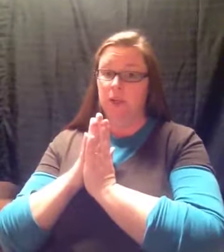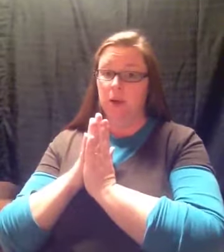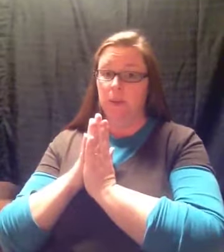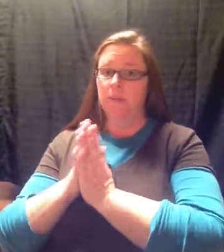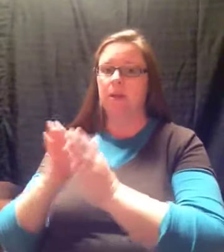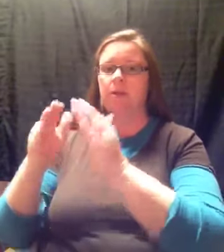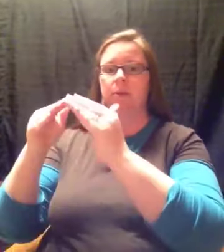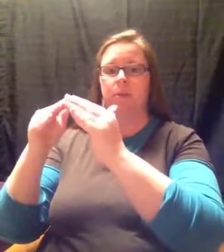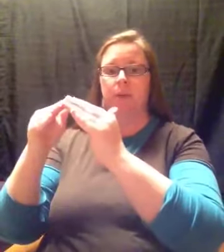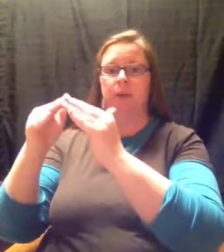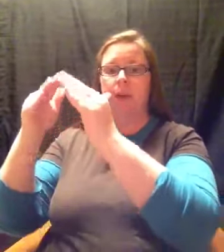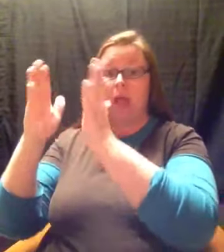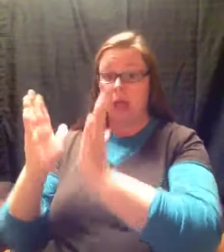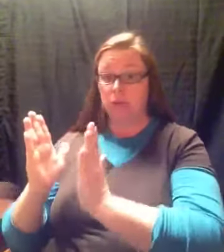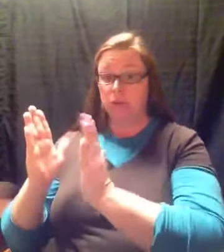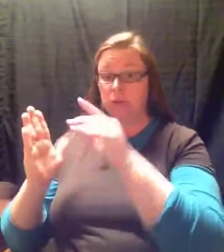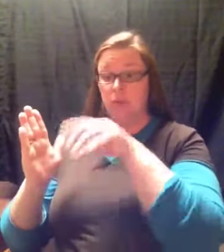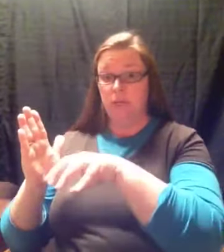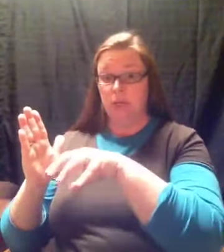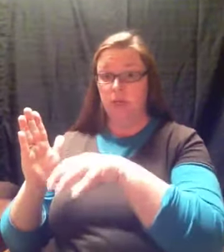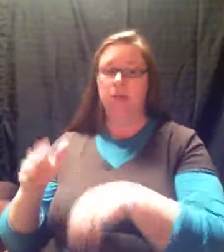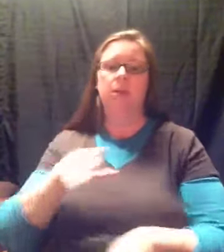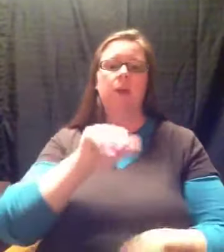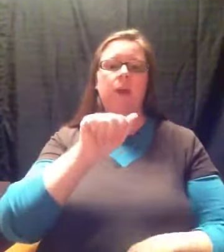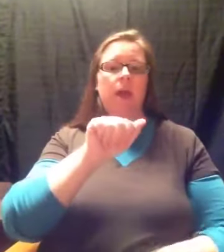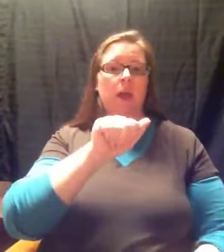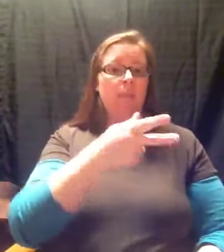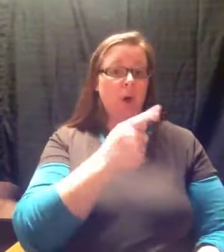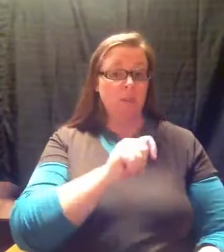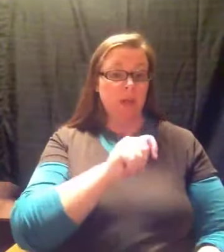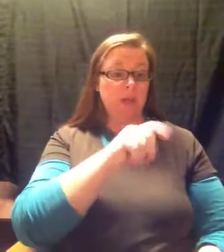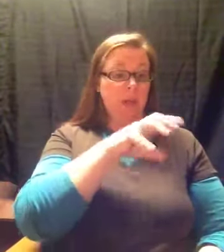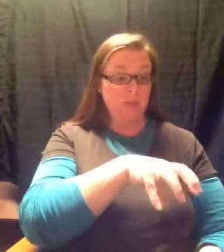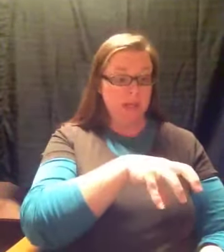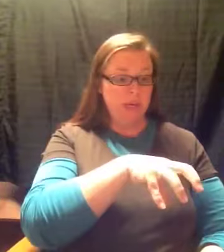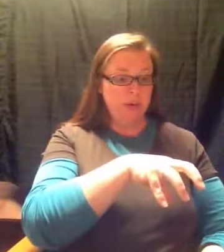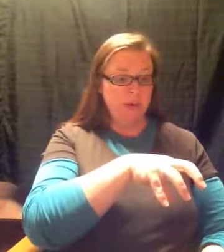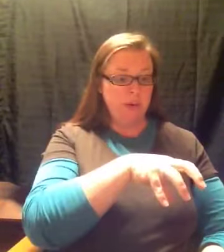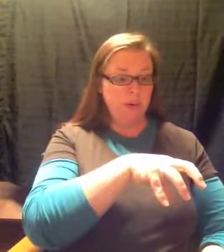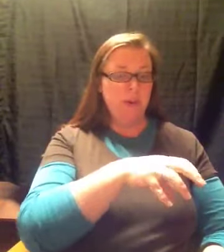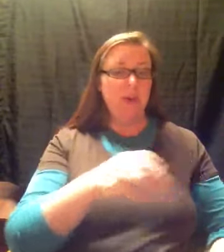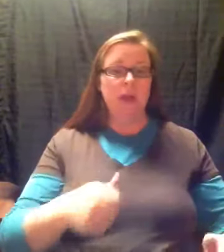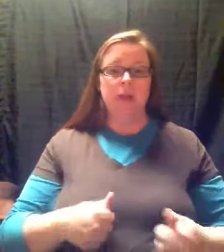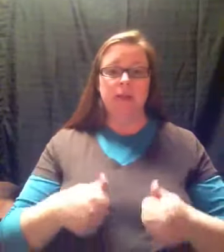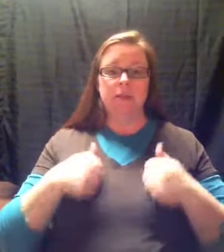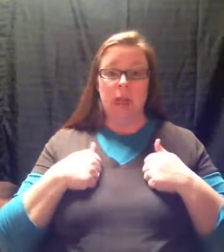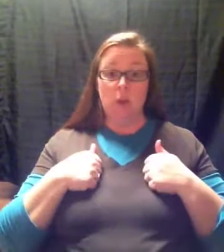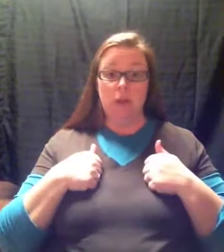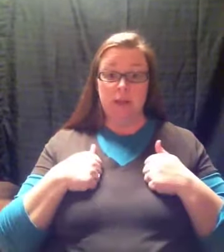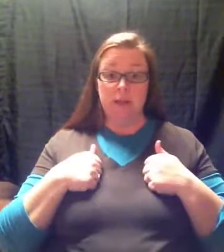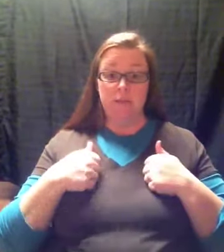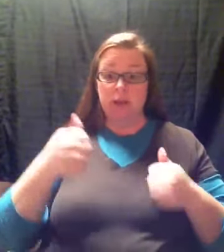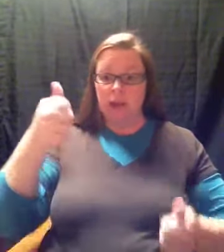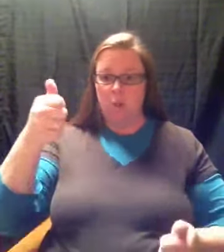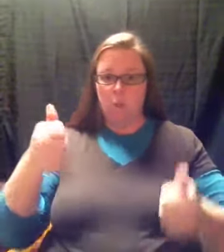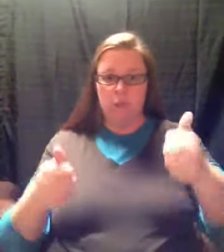our apartment? You put house over here, apartment over here, and then say live and